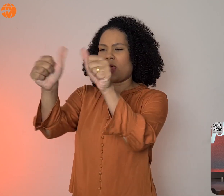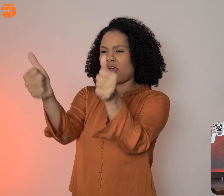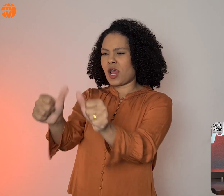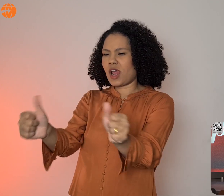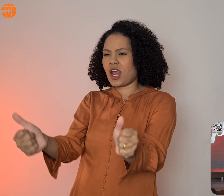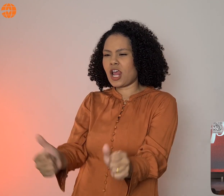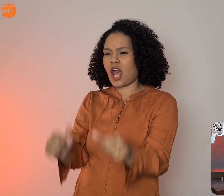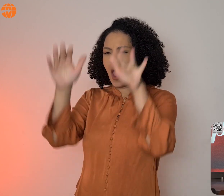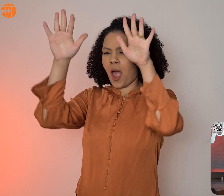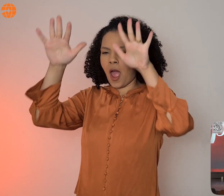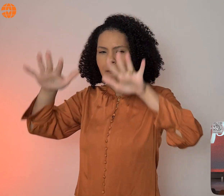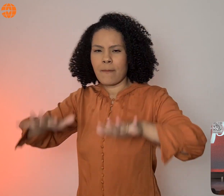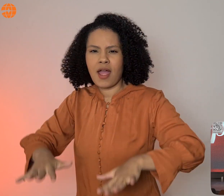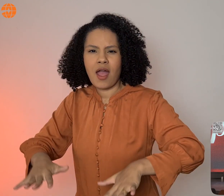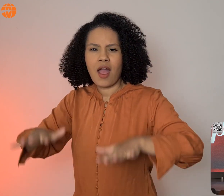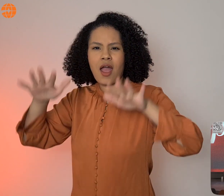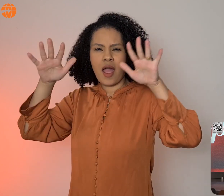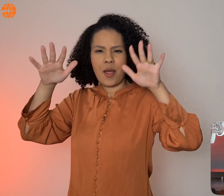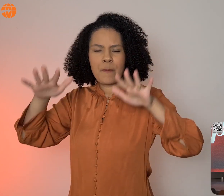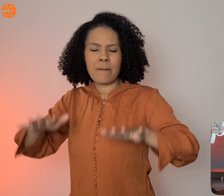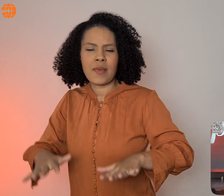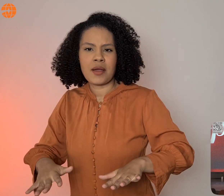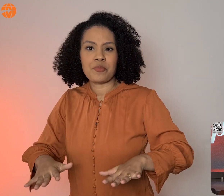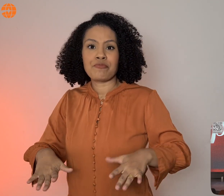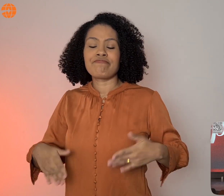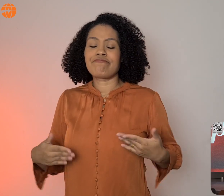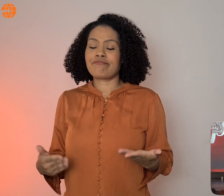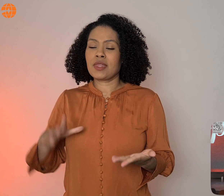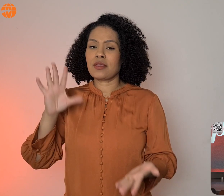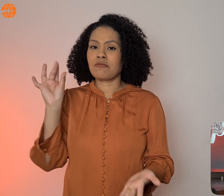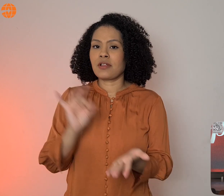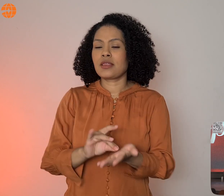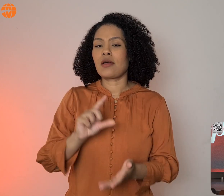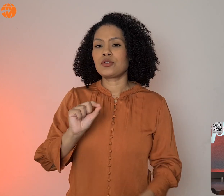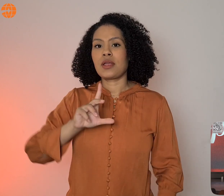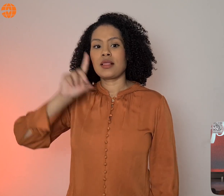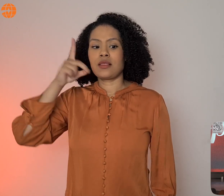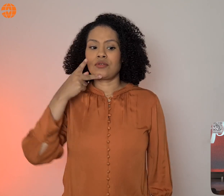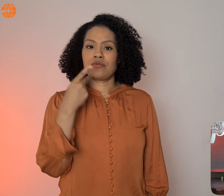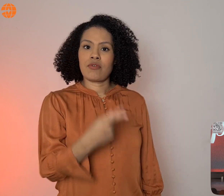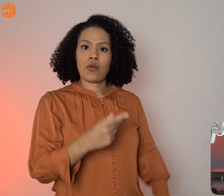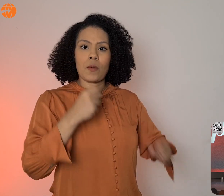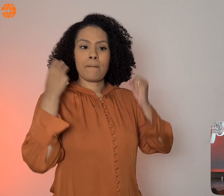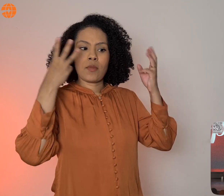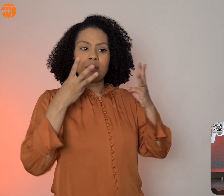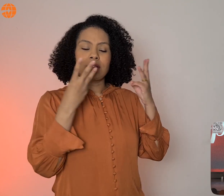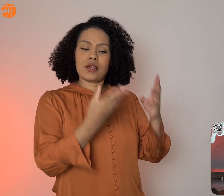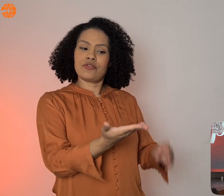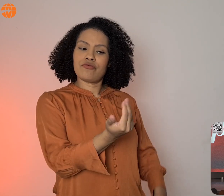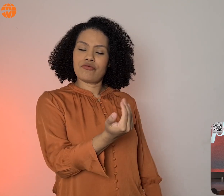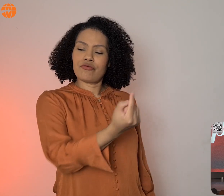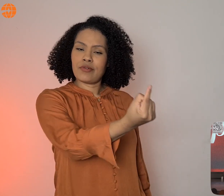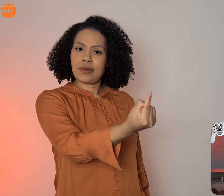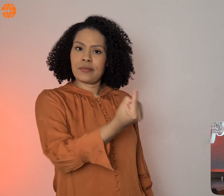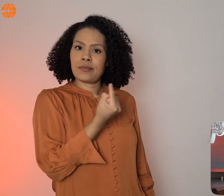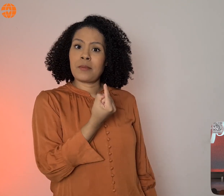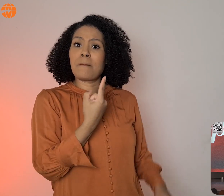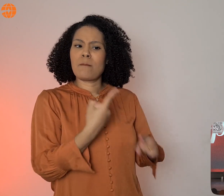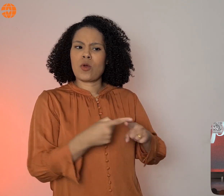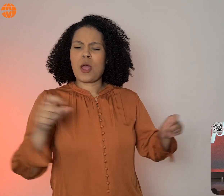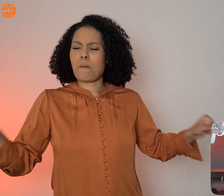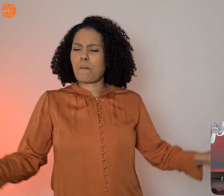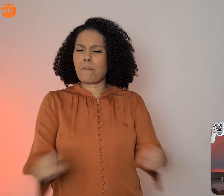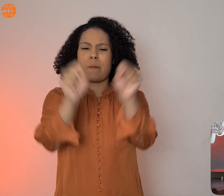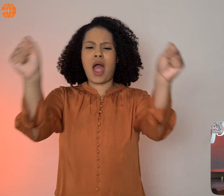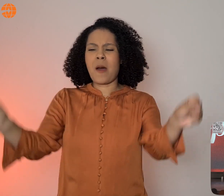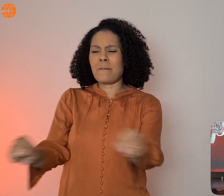truly, God told Moses, get out of the way, I'm going to kill them and start over with you. E na verdade Deus falou para Moisés, olha, vem aqui para o lado,